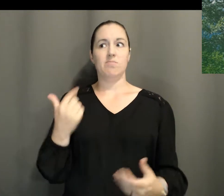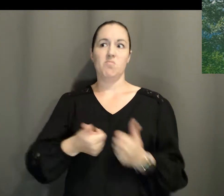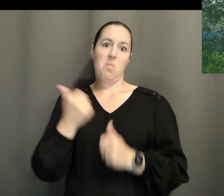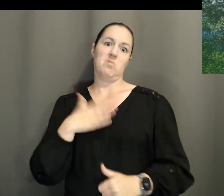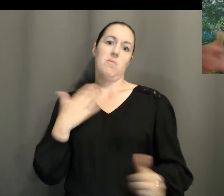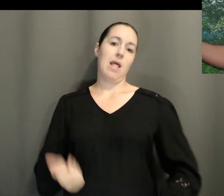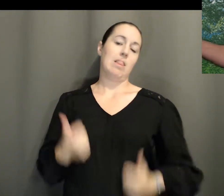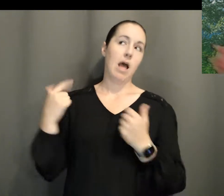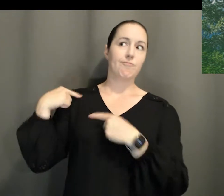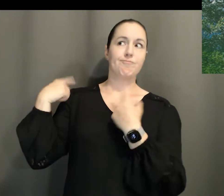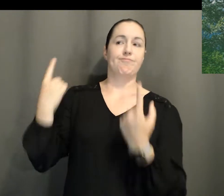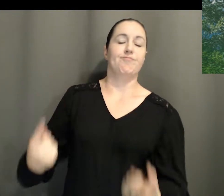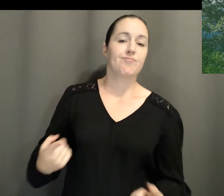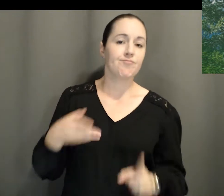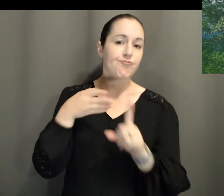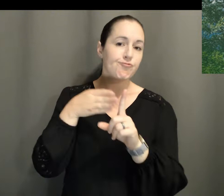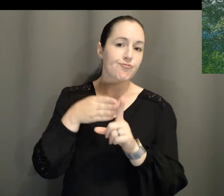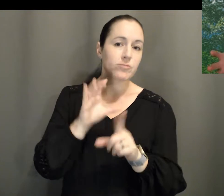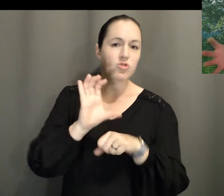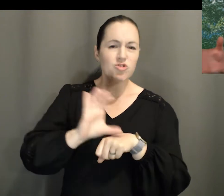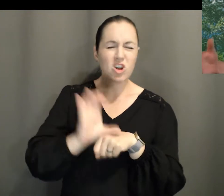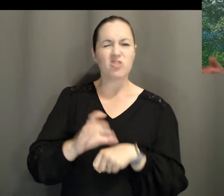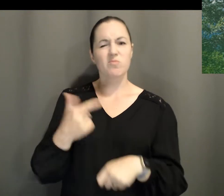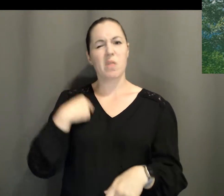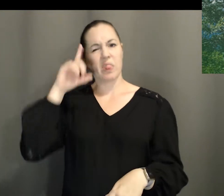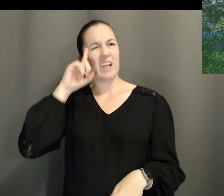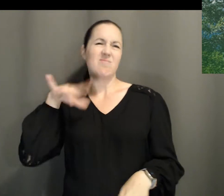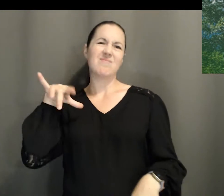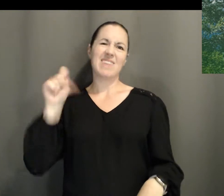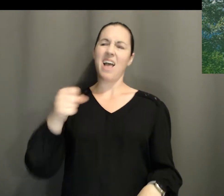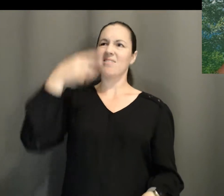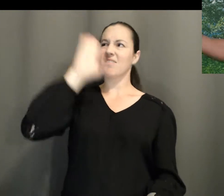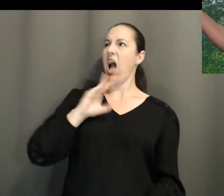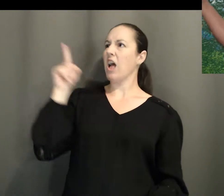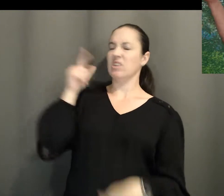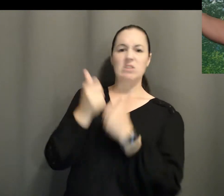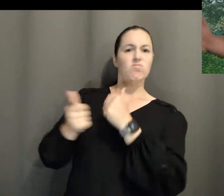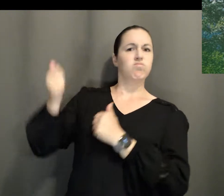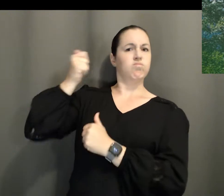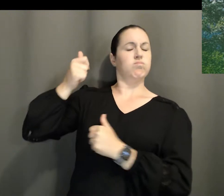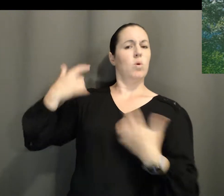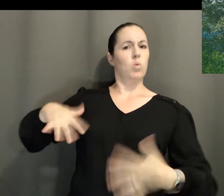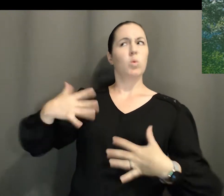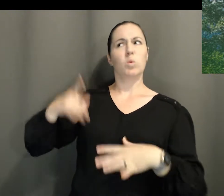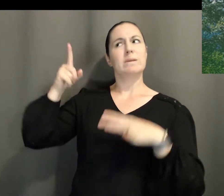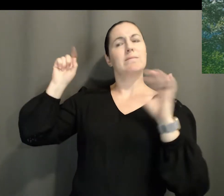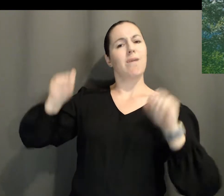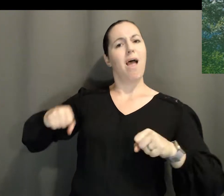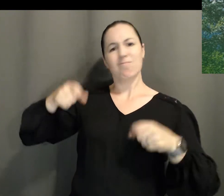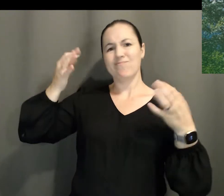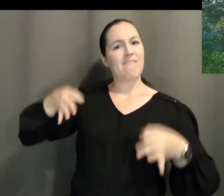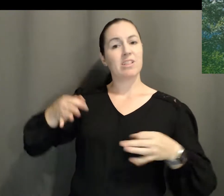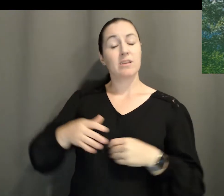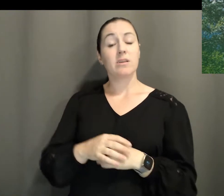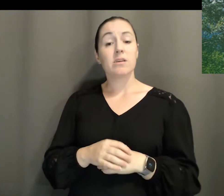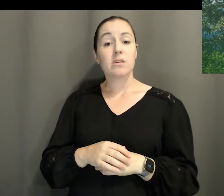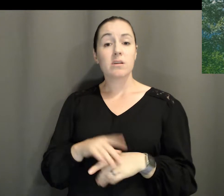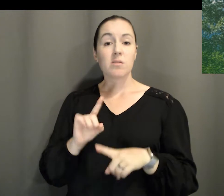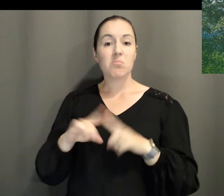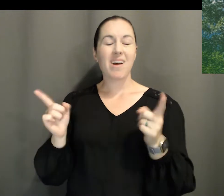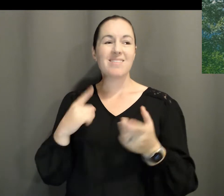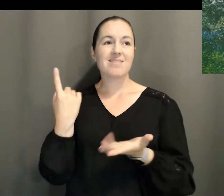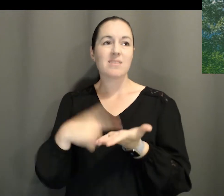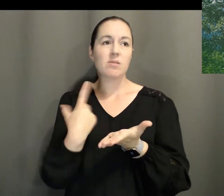church, I have been in church a good chunk of my life, and I'd say, yes, God's big enough for sure. But then